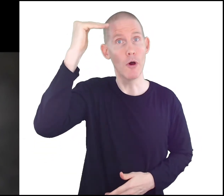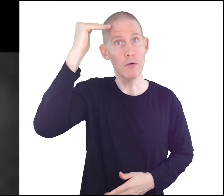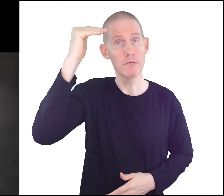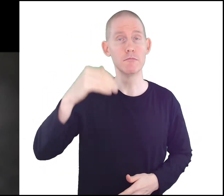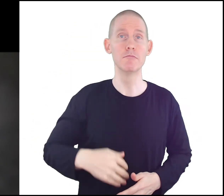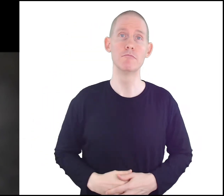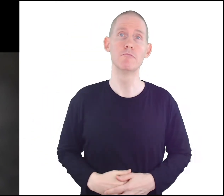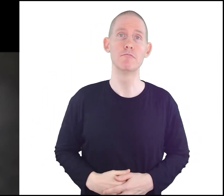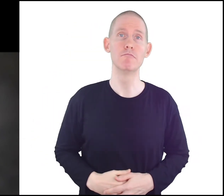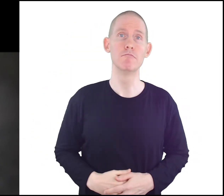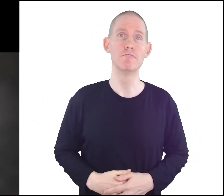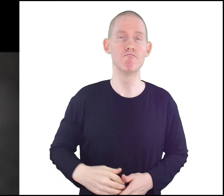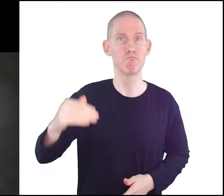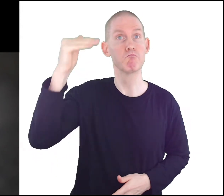No.